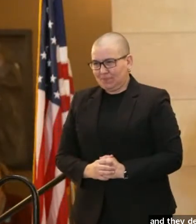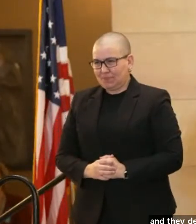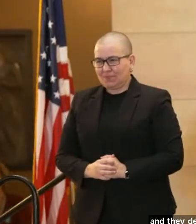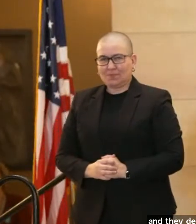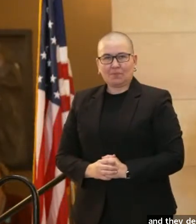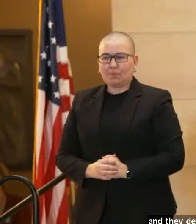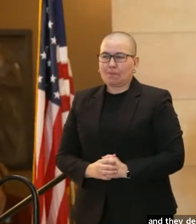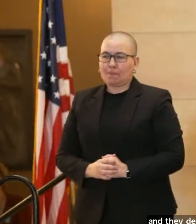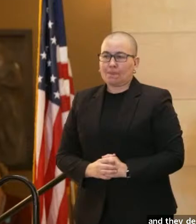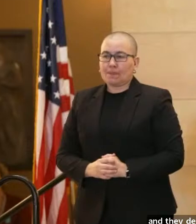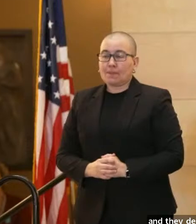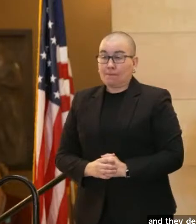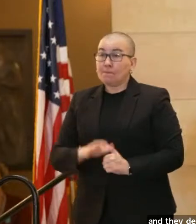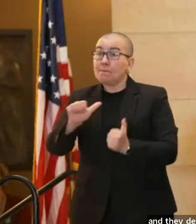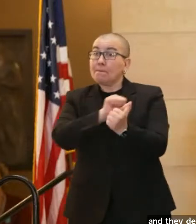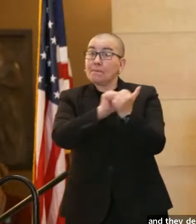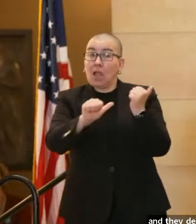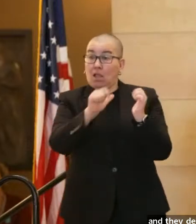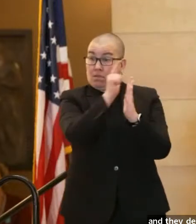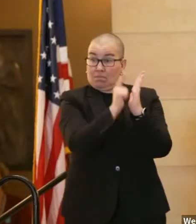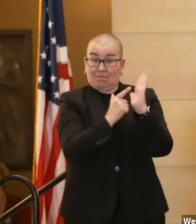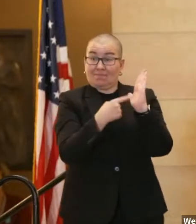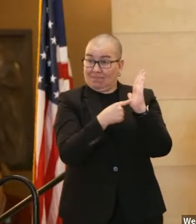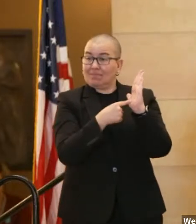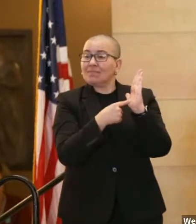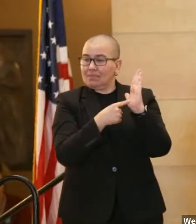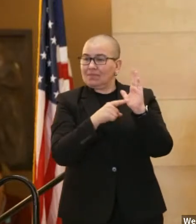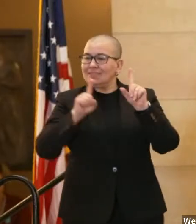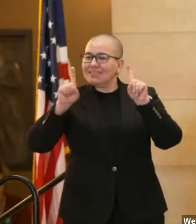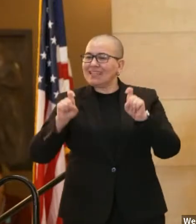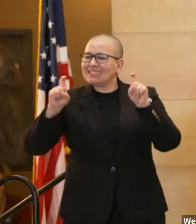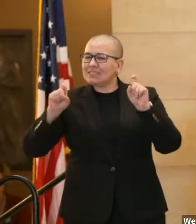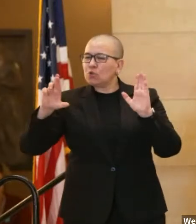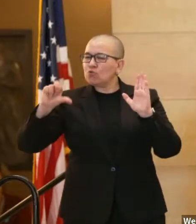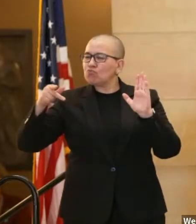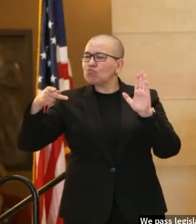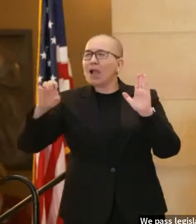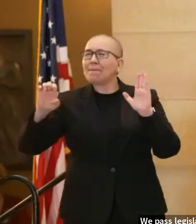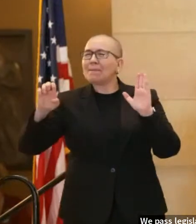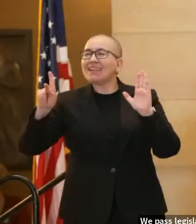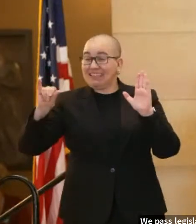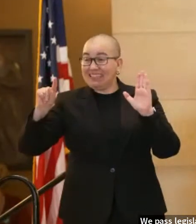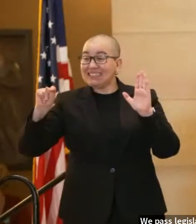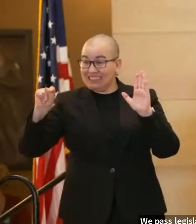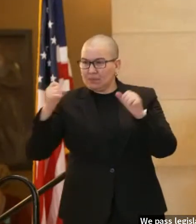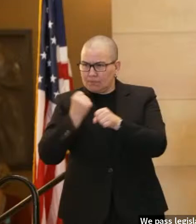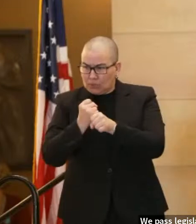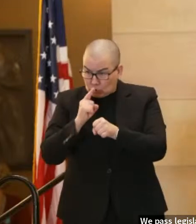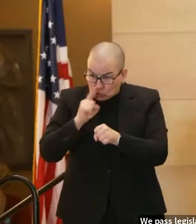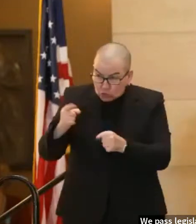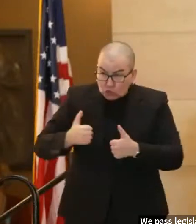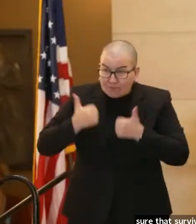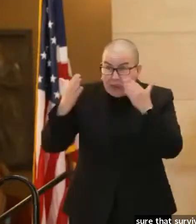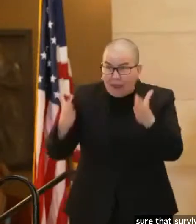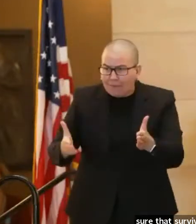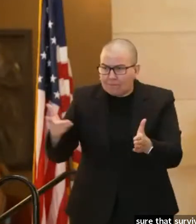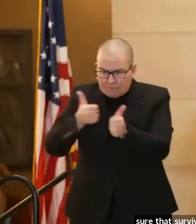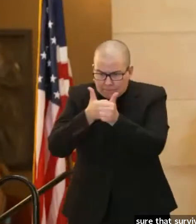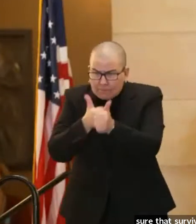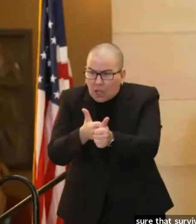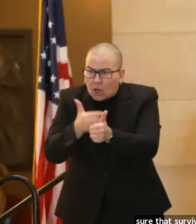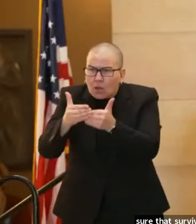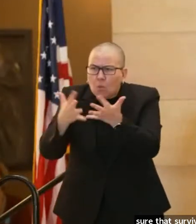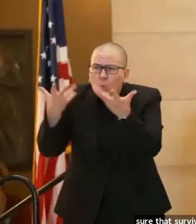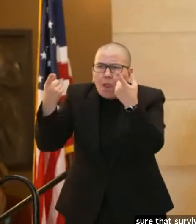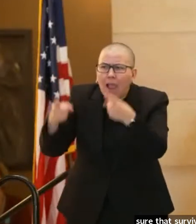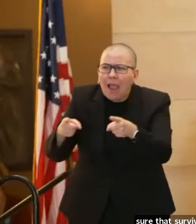We passed legislation to test all rape kits and to make sure that survivors can track and follow what's going on with their kits.